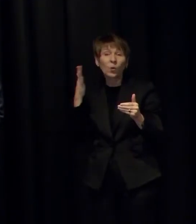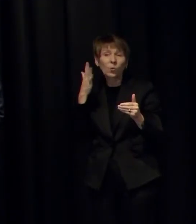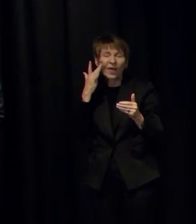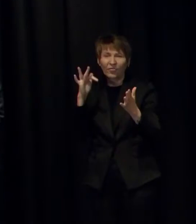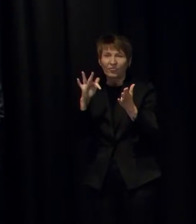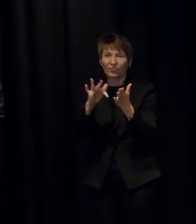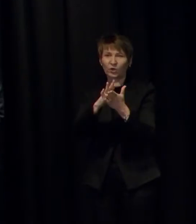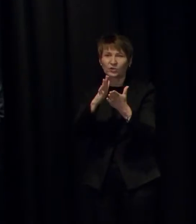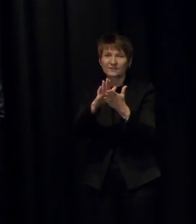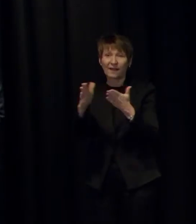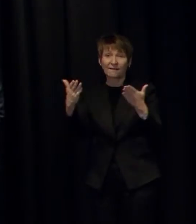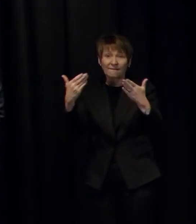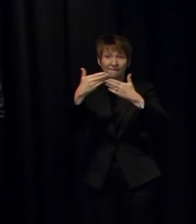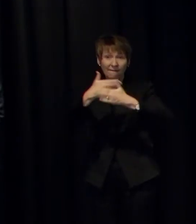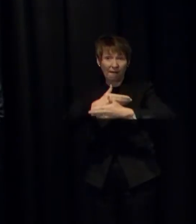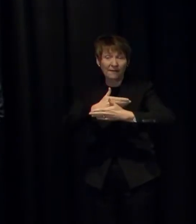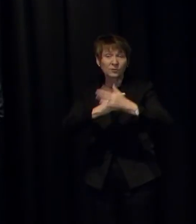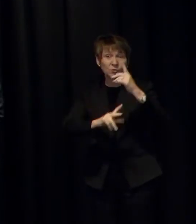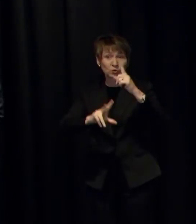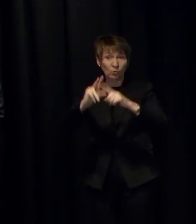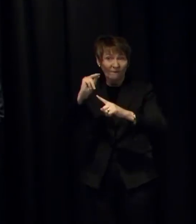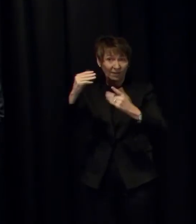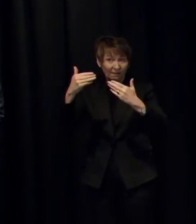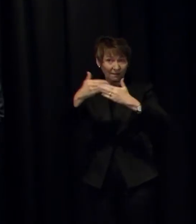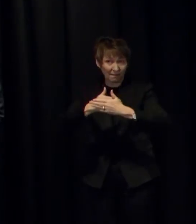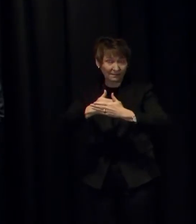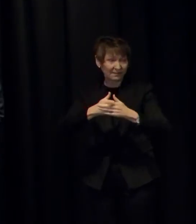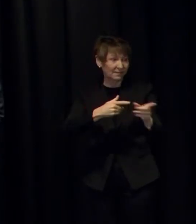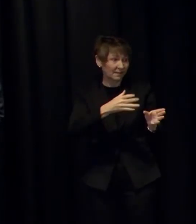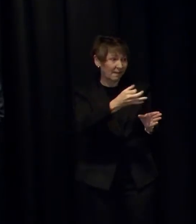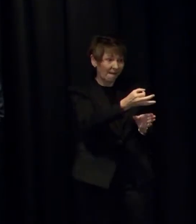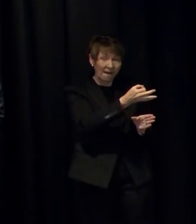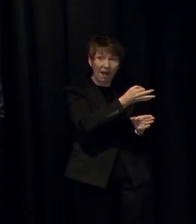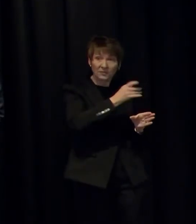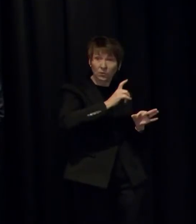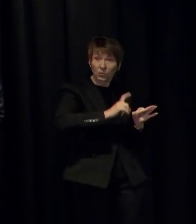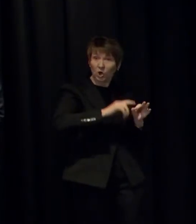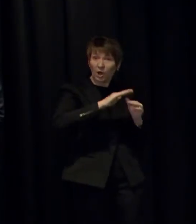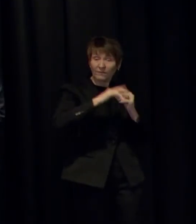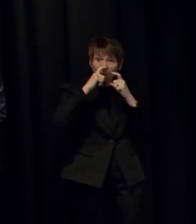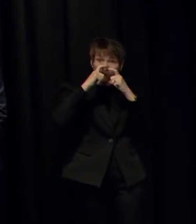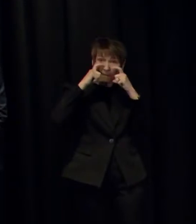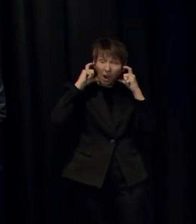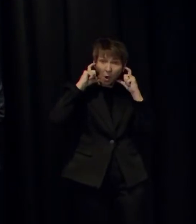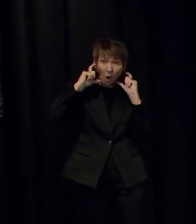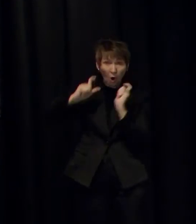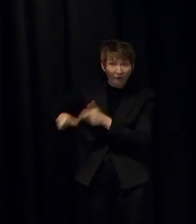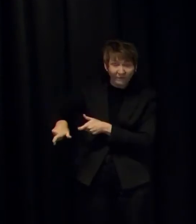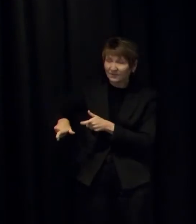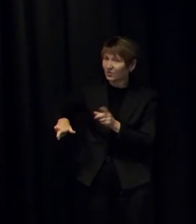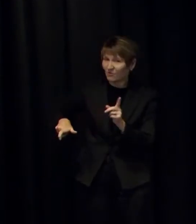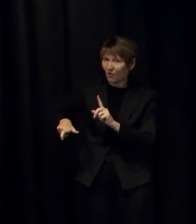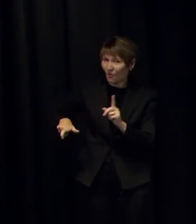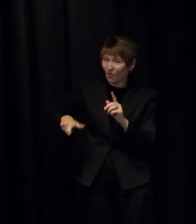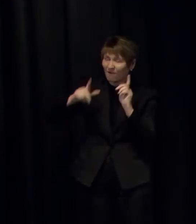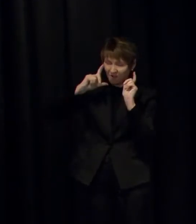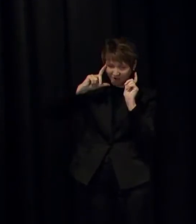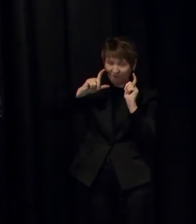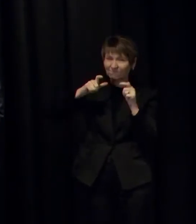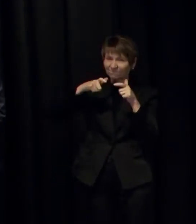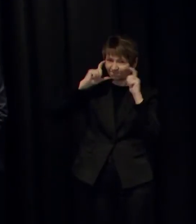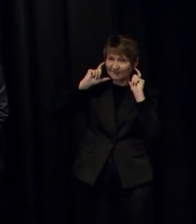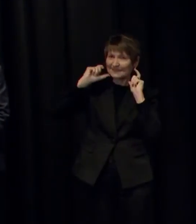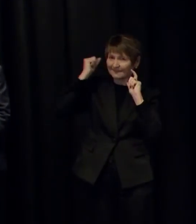situation with masks, Premier? Masks remain unchanged as per the roadmap. Will that change at 80% that masks would go